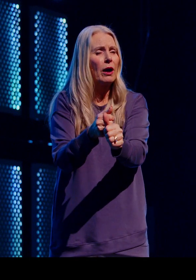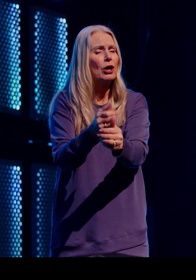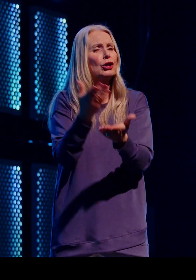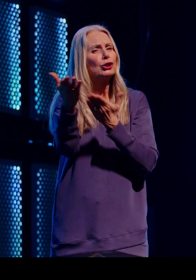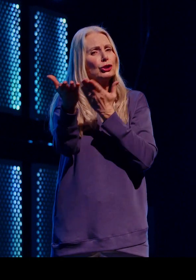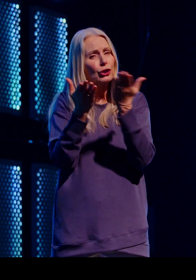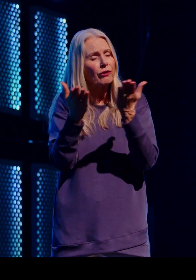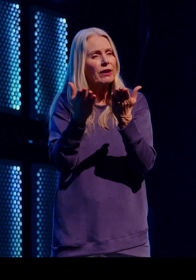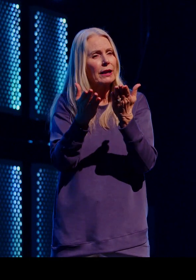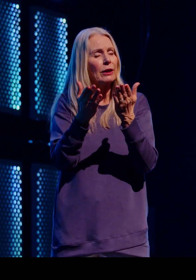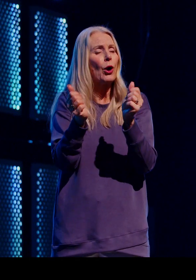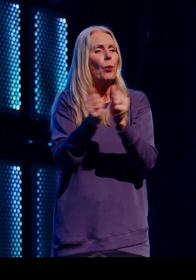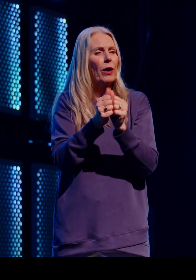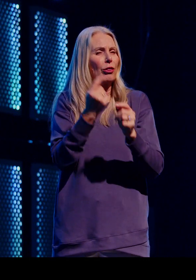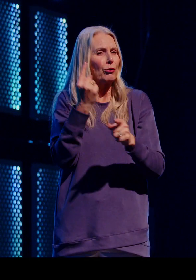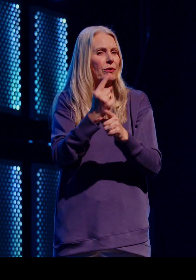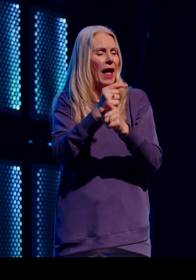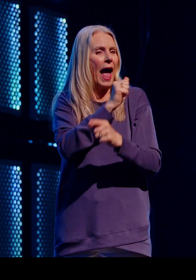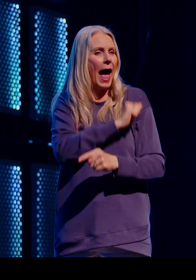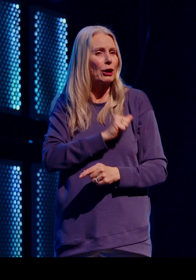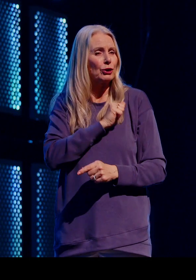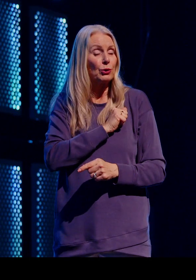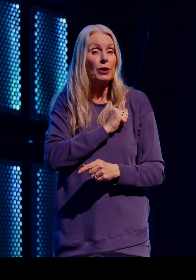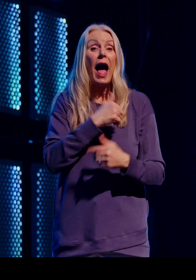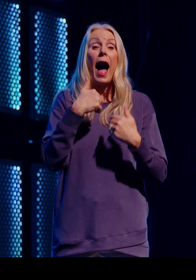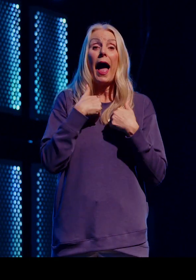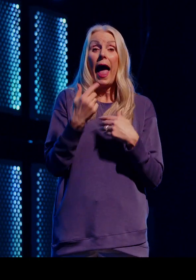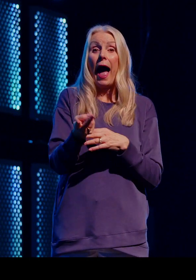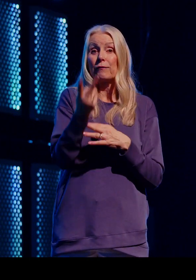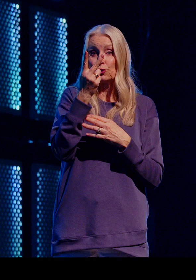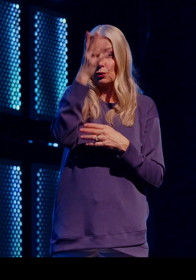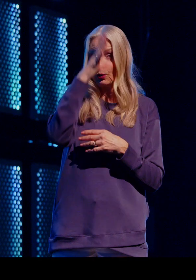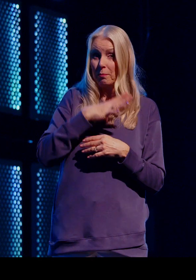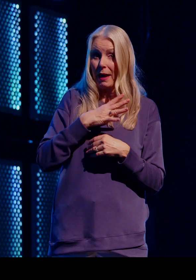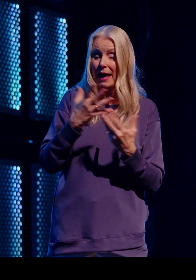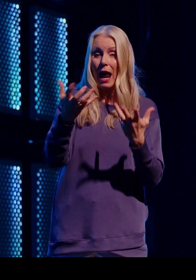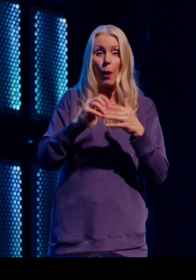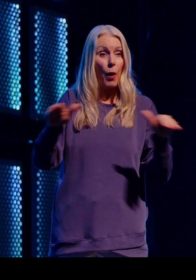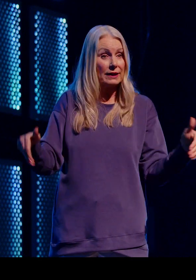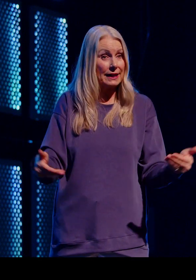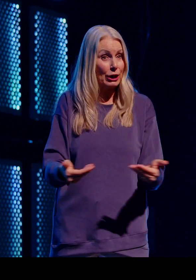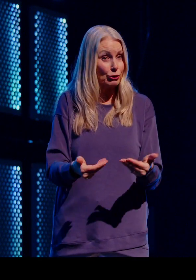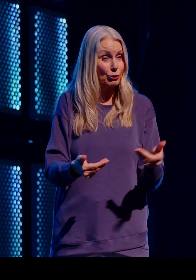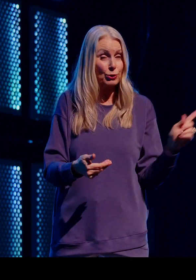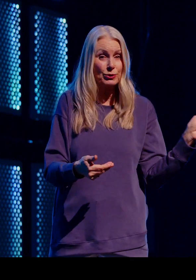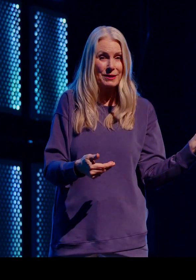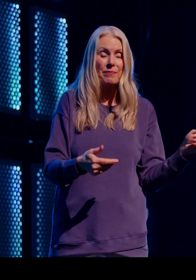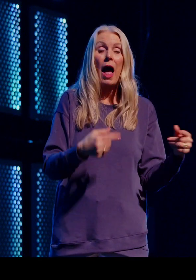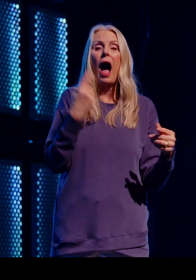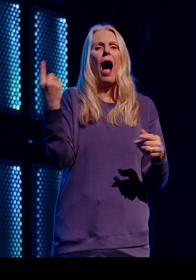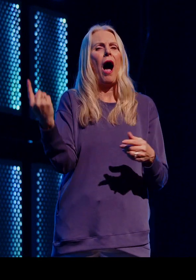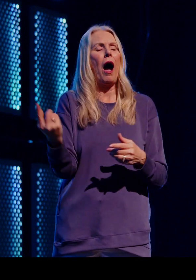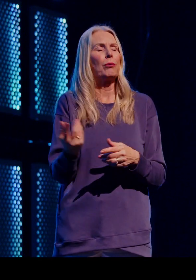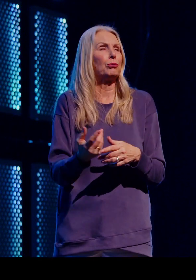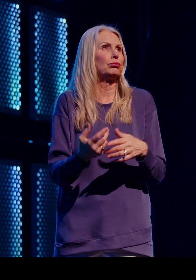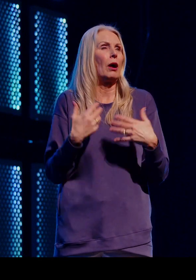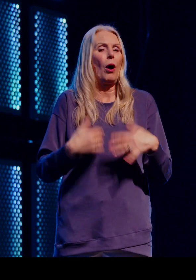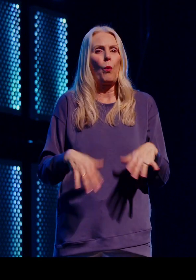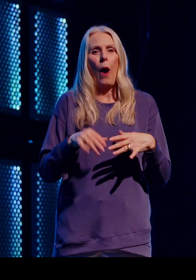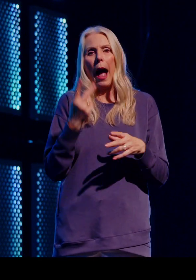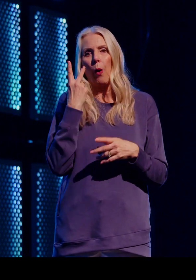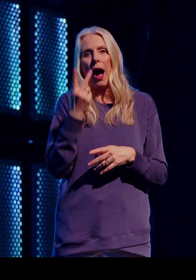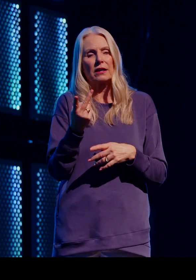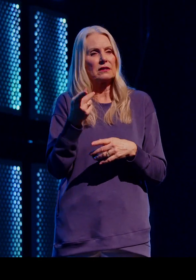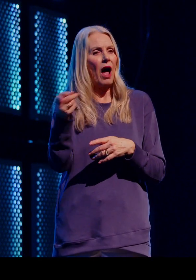humble attitudes and service. I got a couple of guys I want to introduce to you, some faithful, humble servants who I was impressed with over our time in